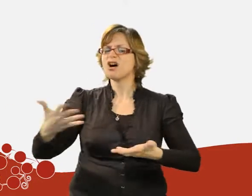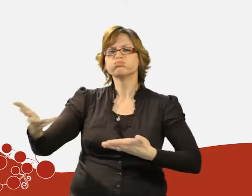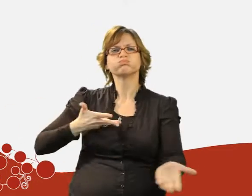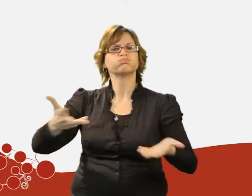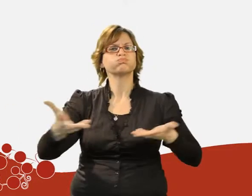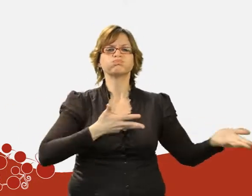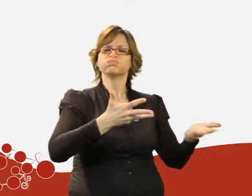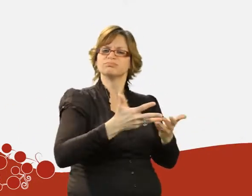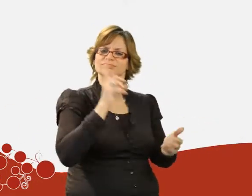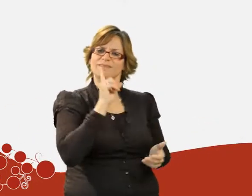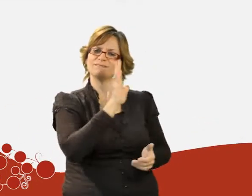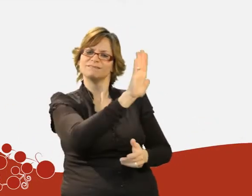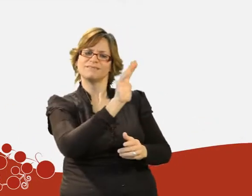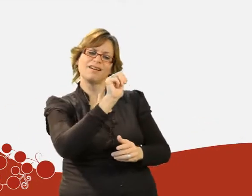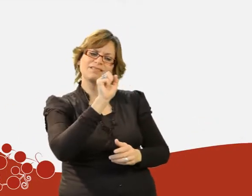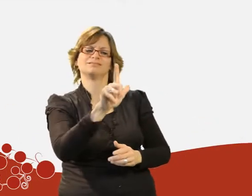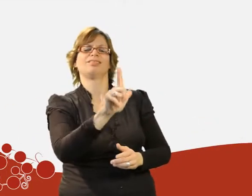is an important part of deaf culture.